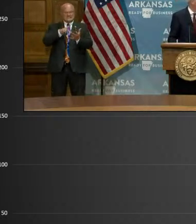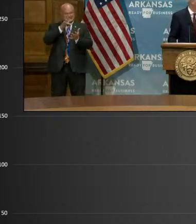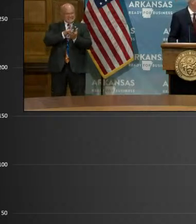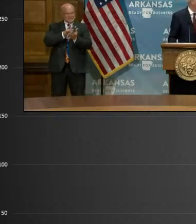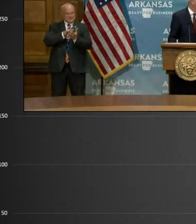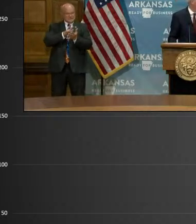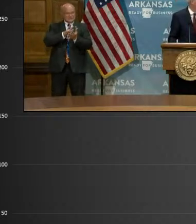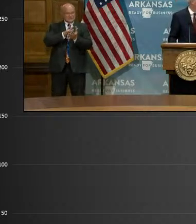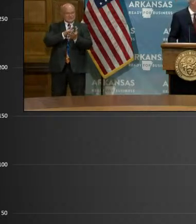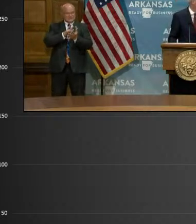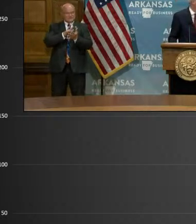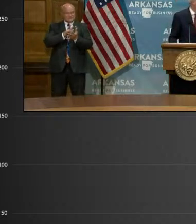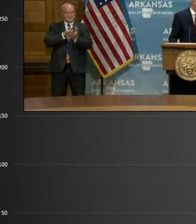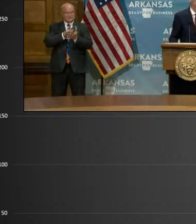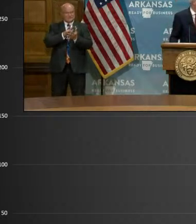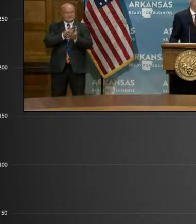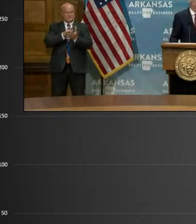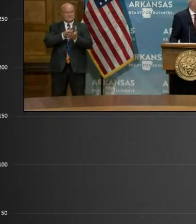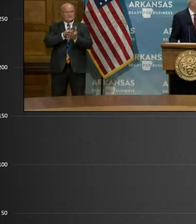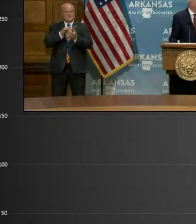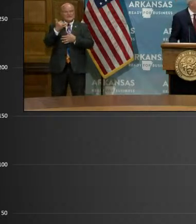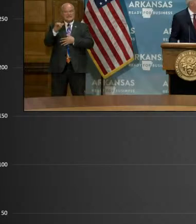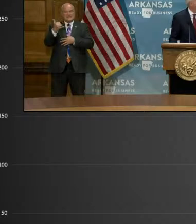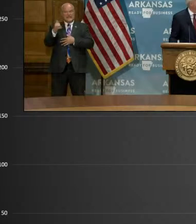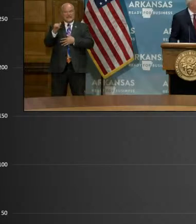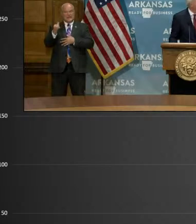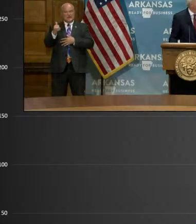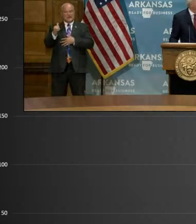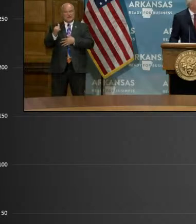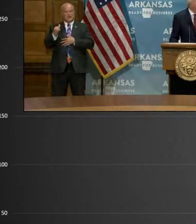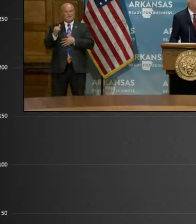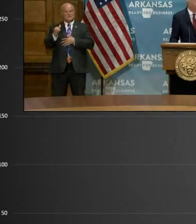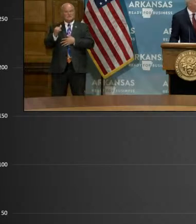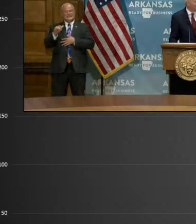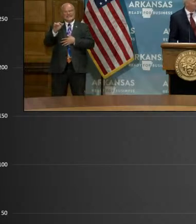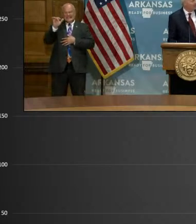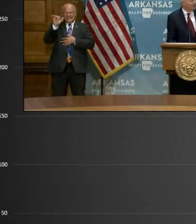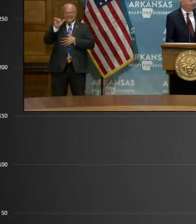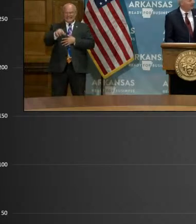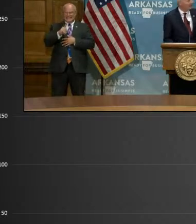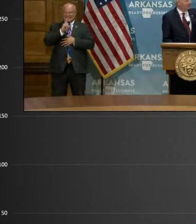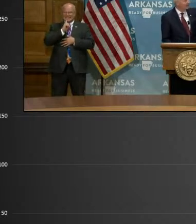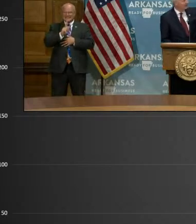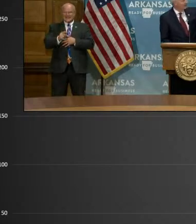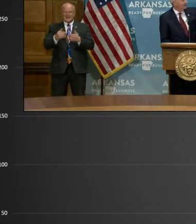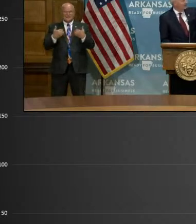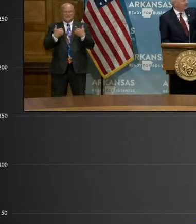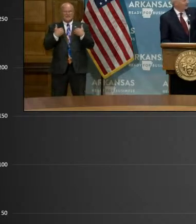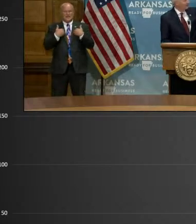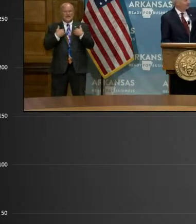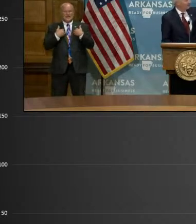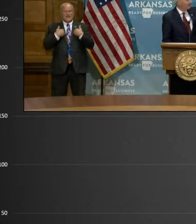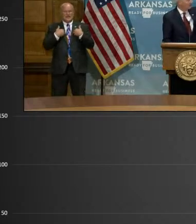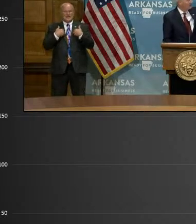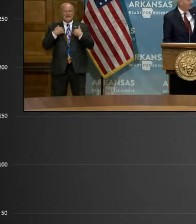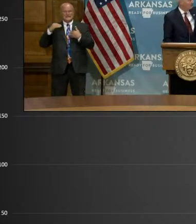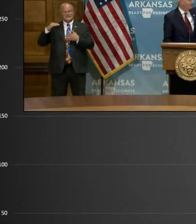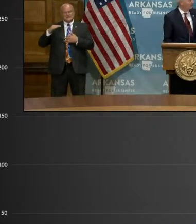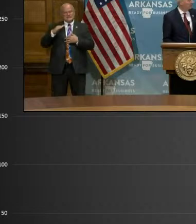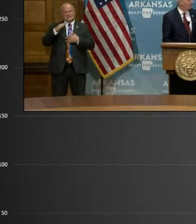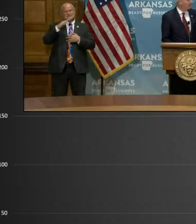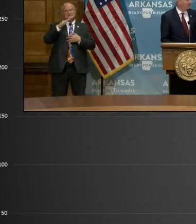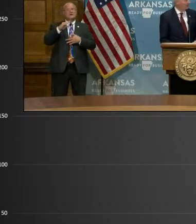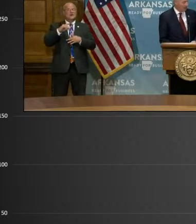central is the yellow, and that's actually had a little bit of an upward